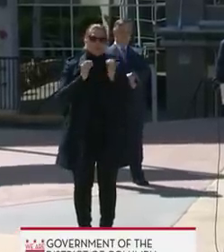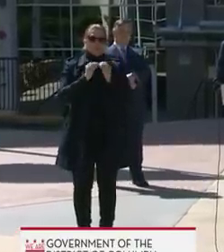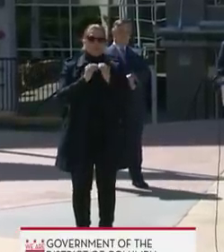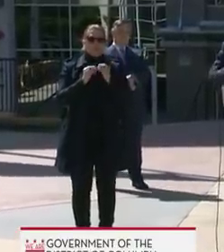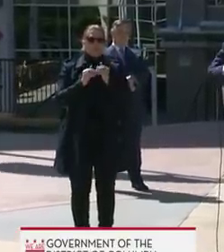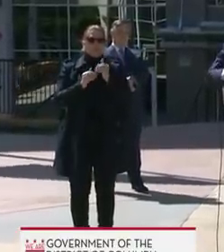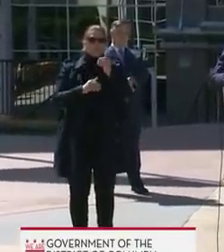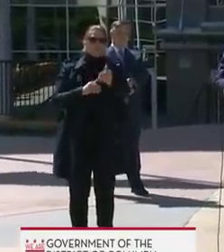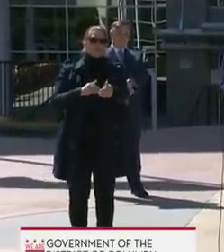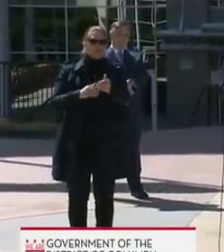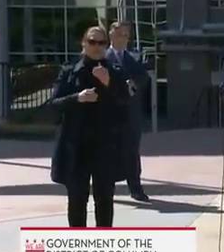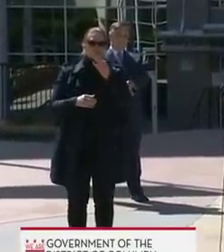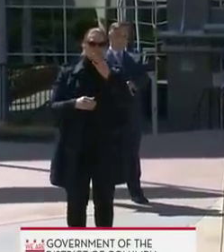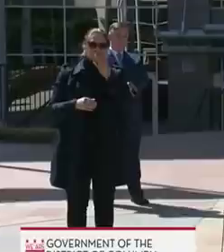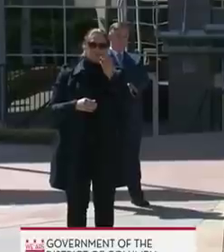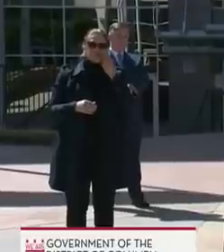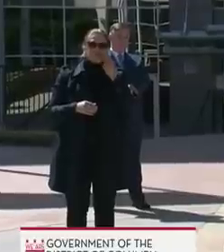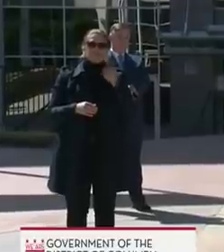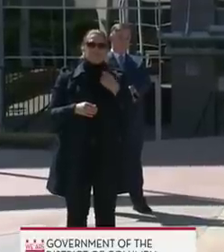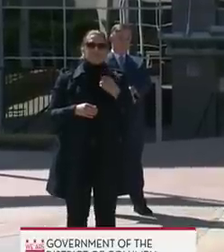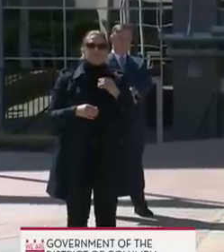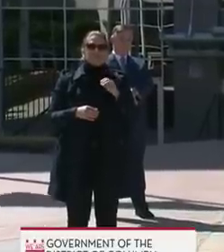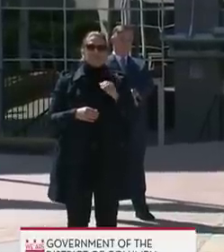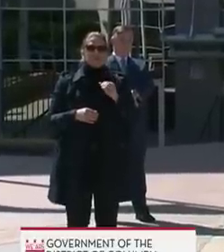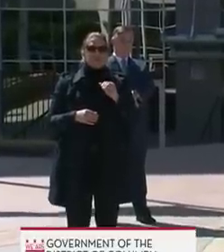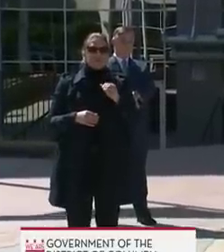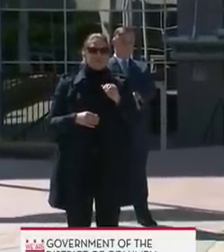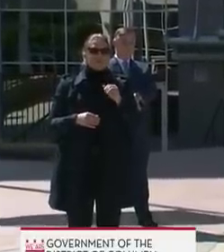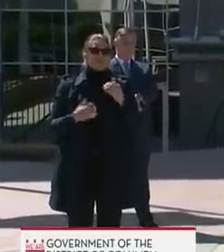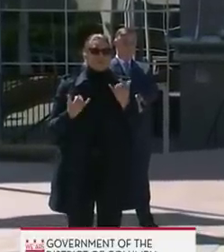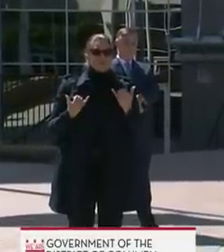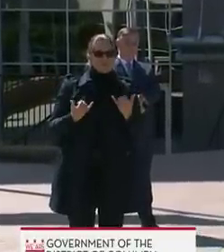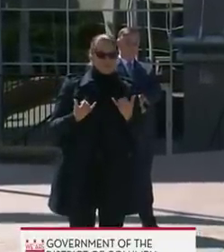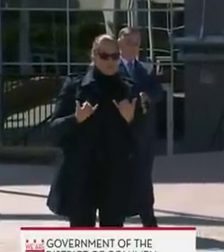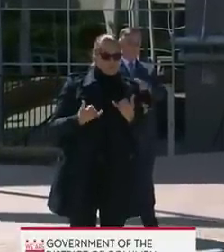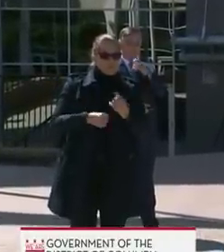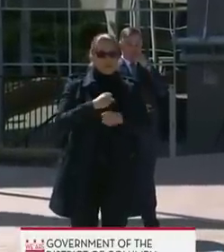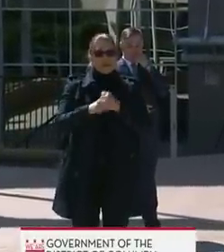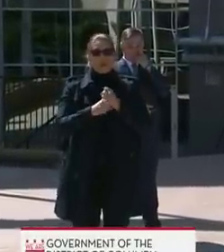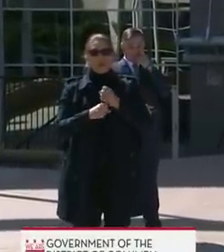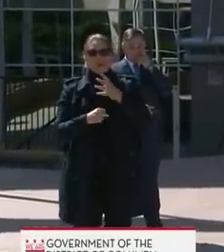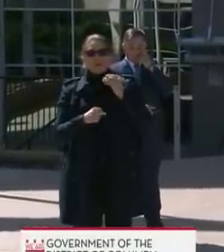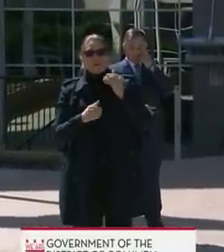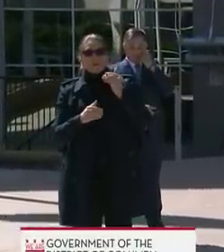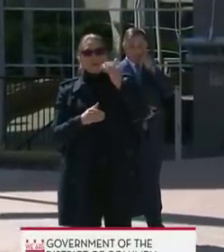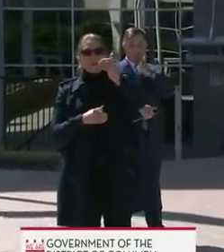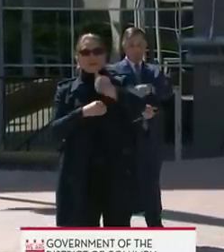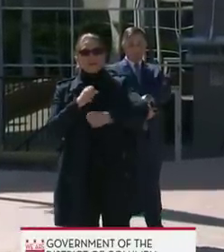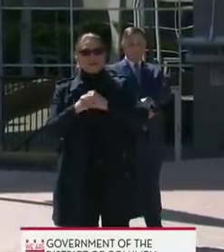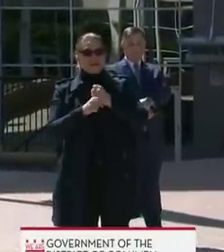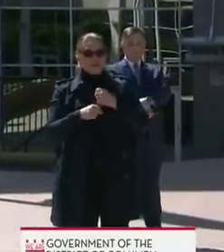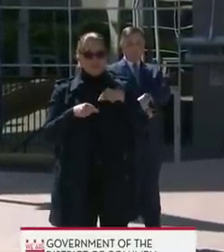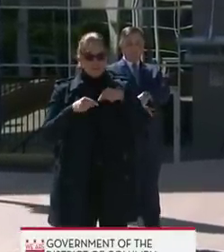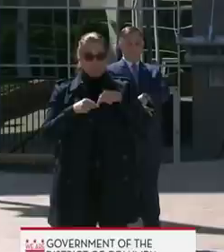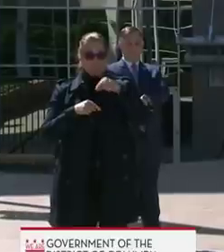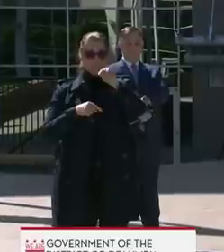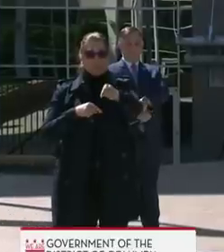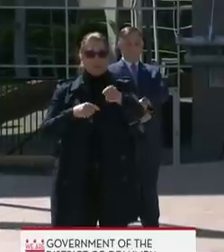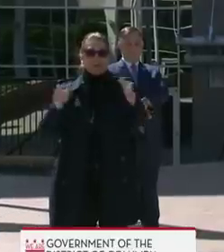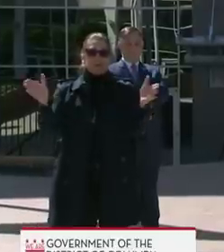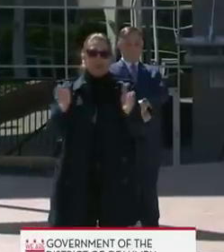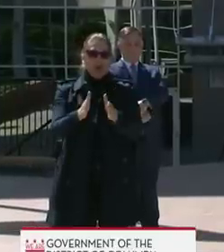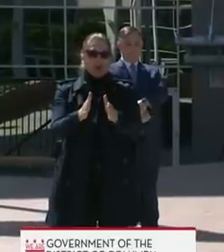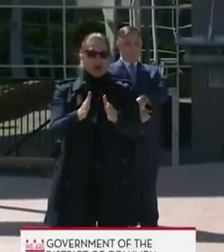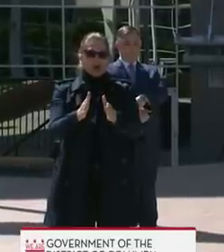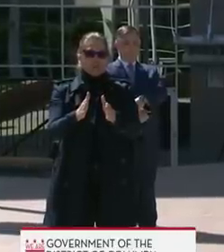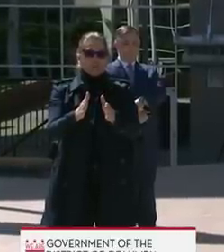for next year and the budget for the current year is going to be much leaner. And so if folks are looking for additional programs,